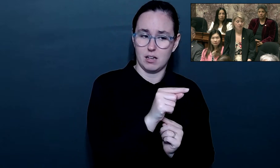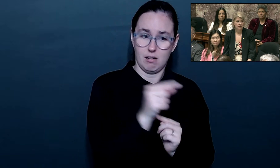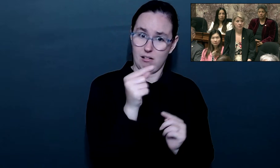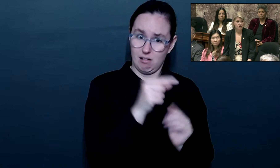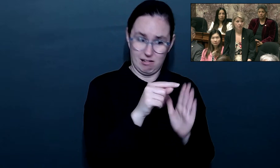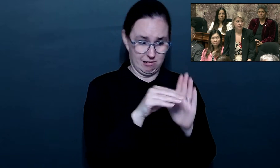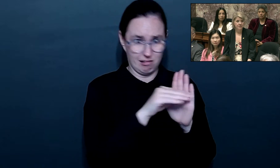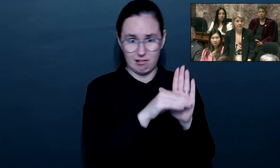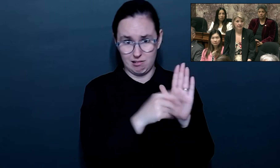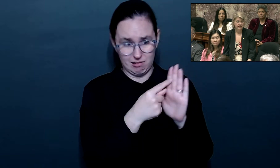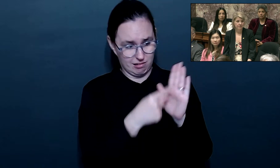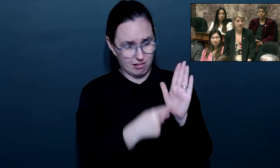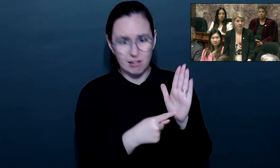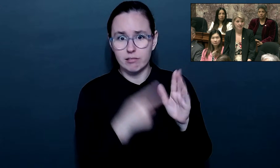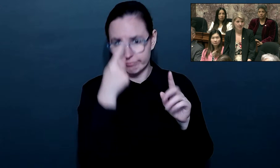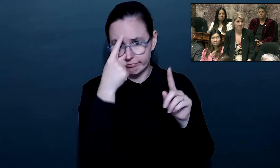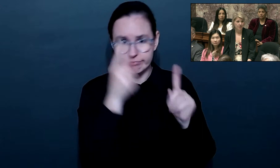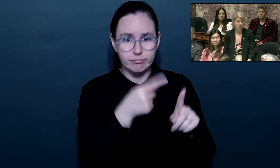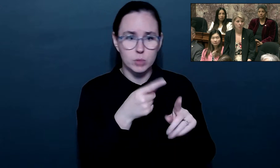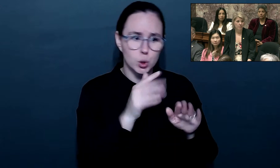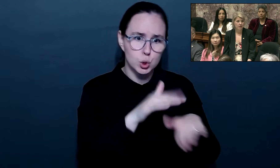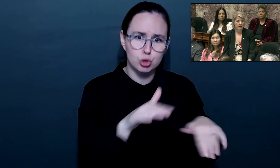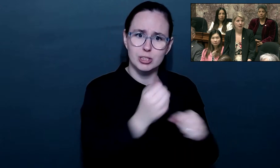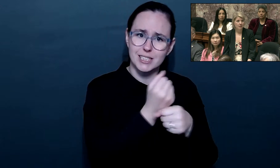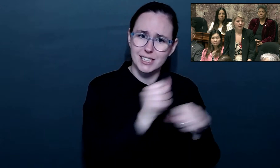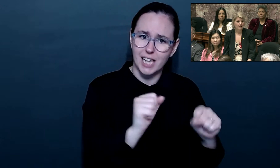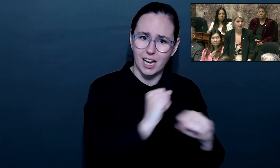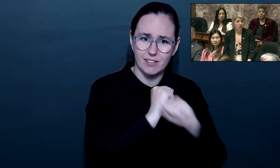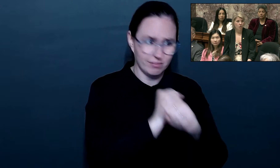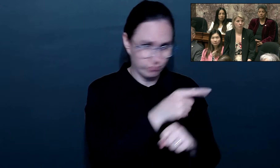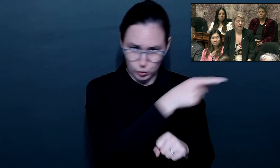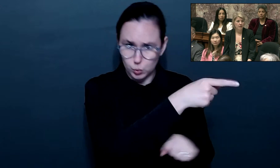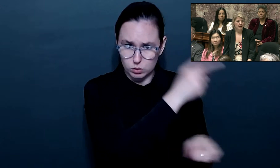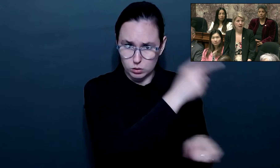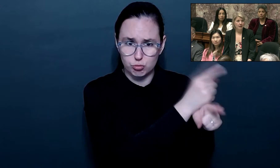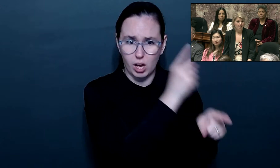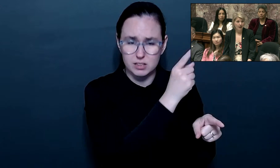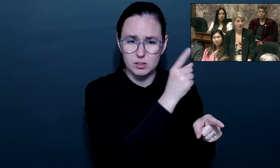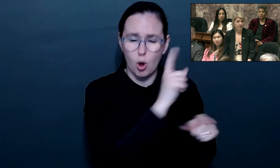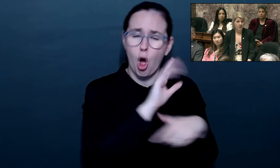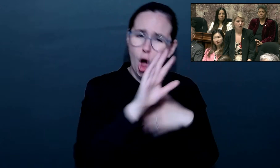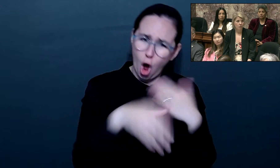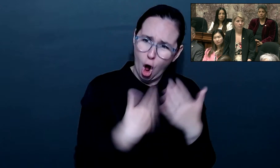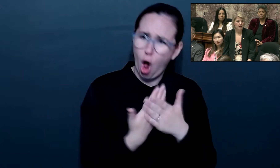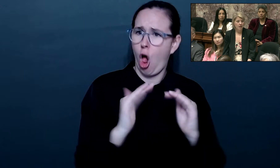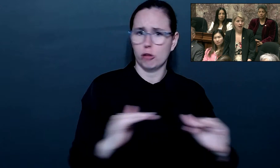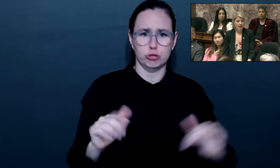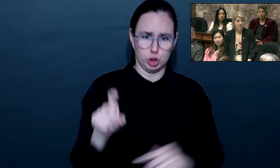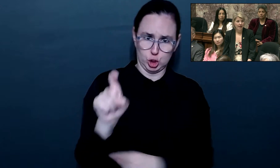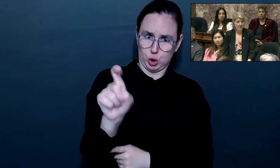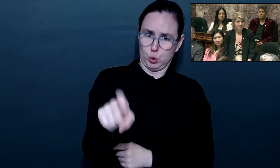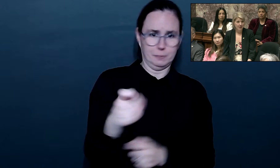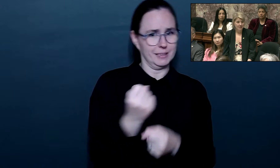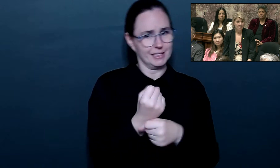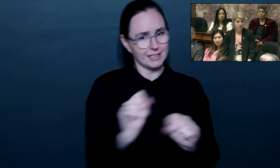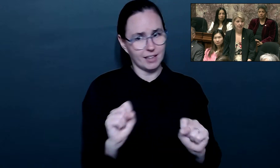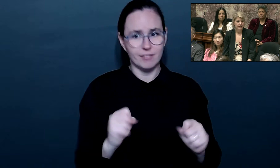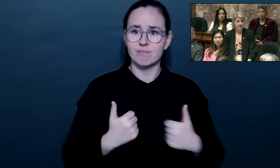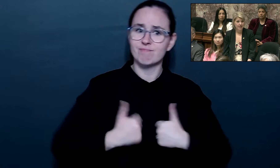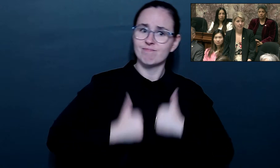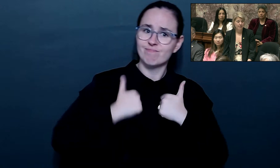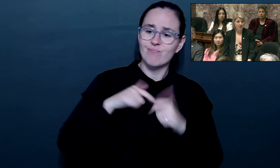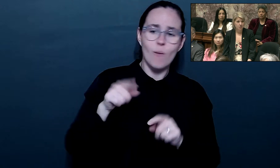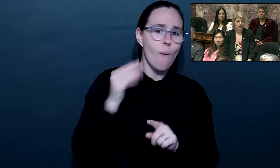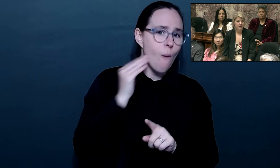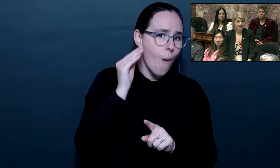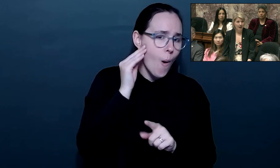child deserves to live in a safe home, in a loving home, and in a healthy home. And my expectation is